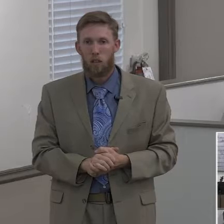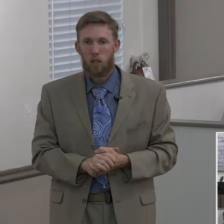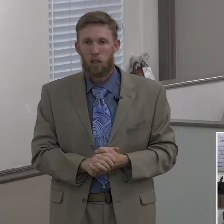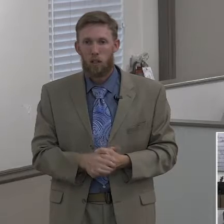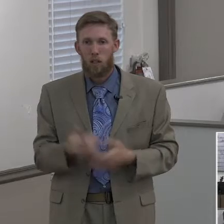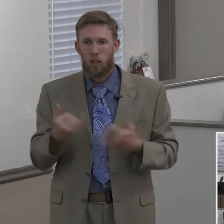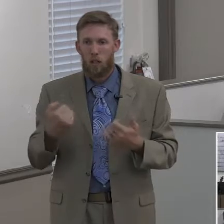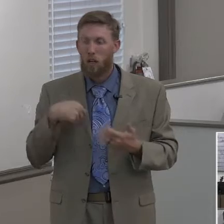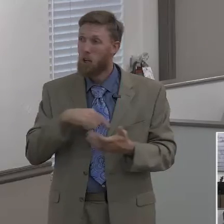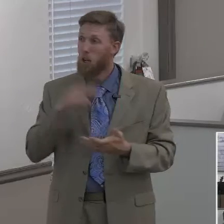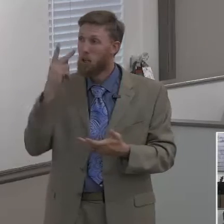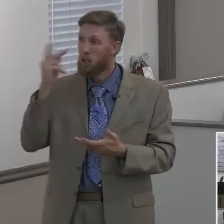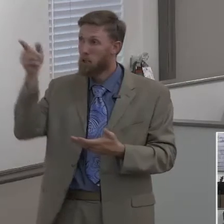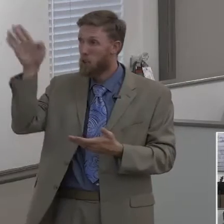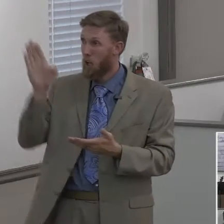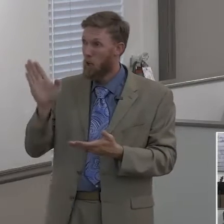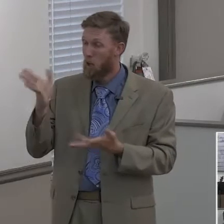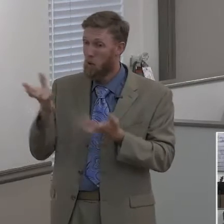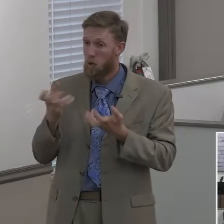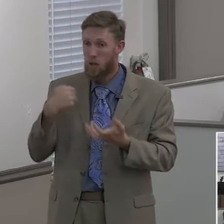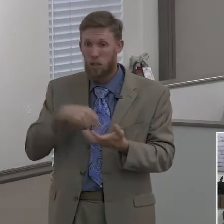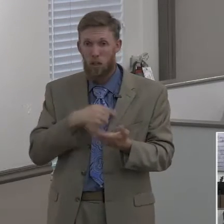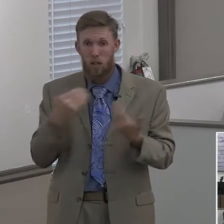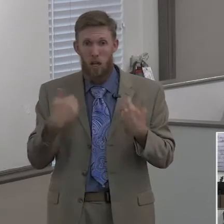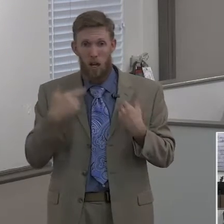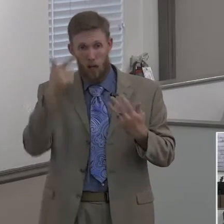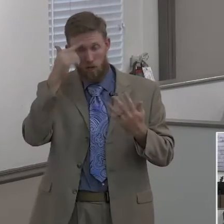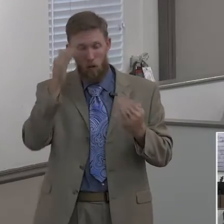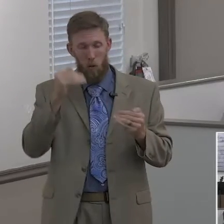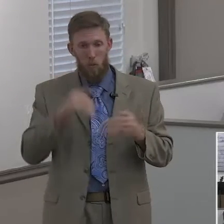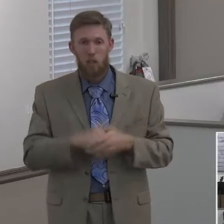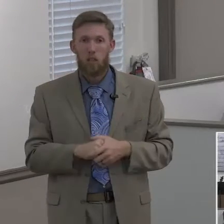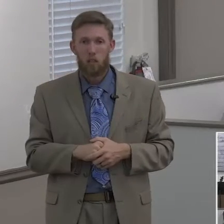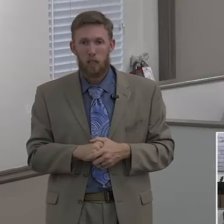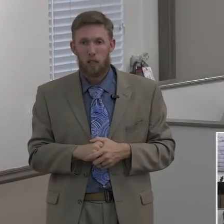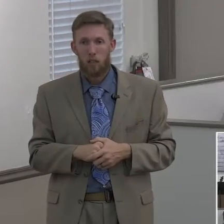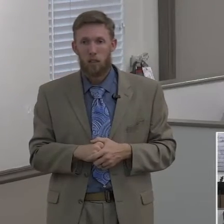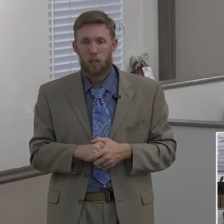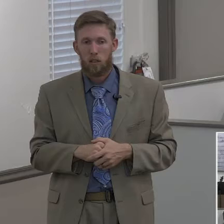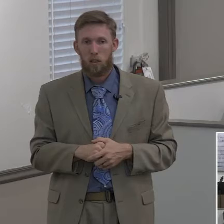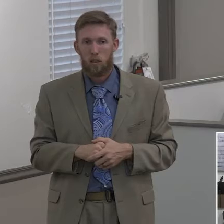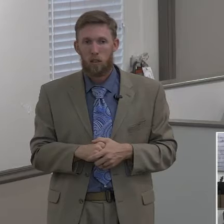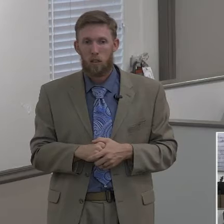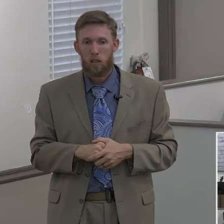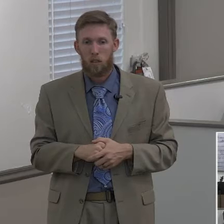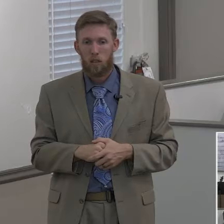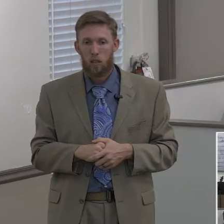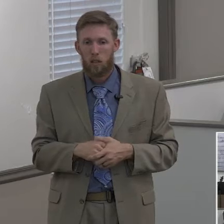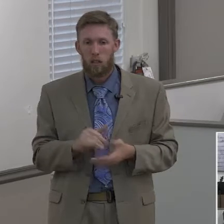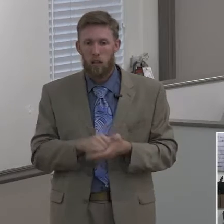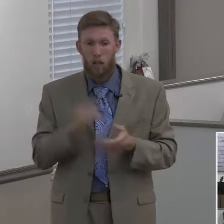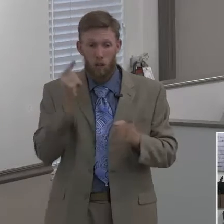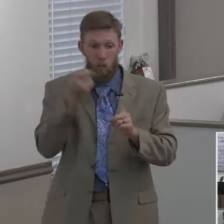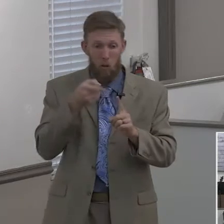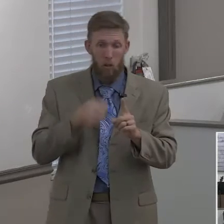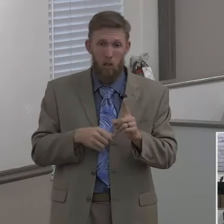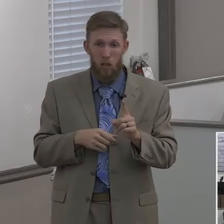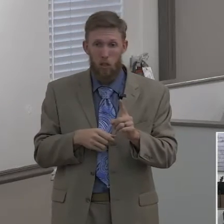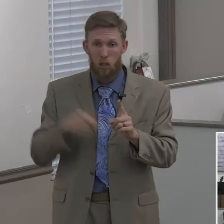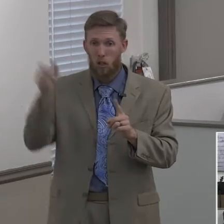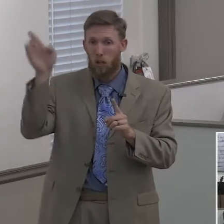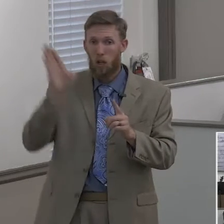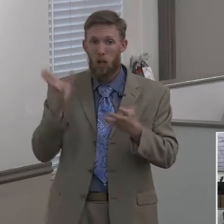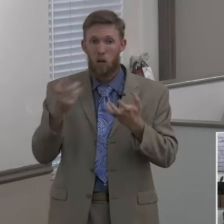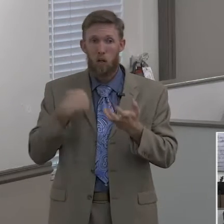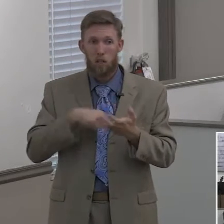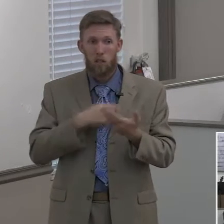God wants you to have hope today. That's point number one.